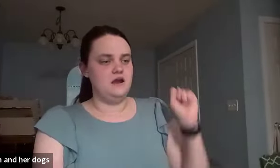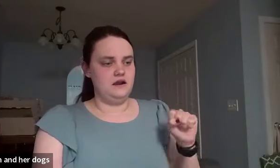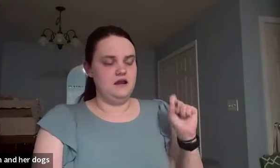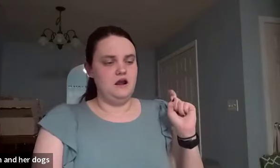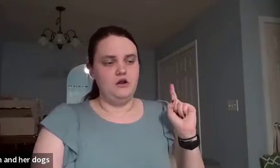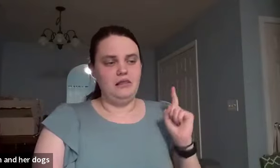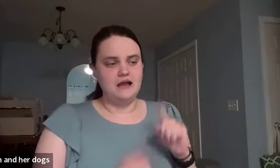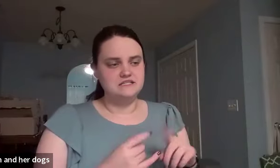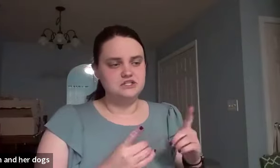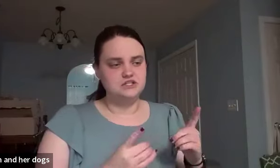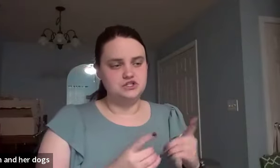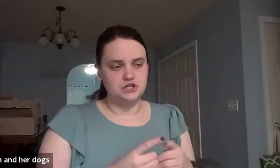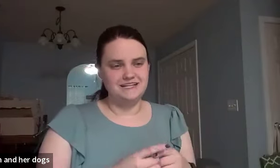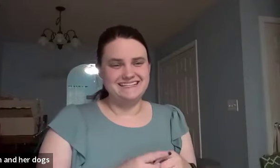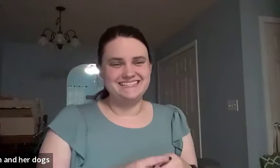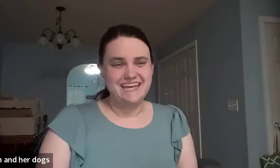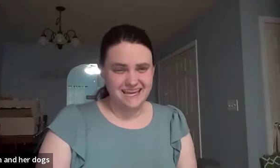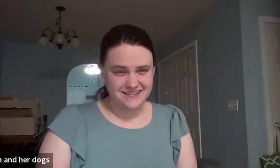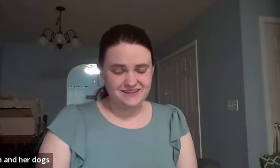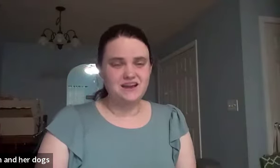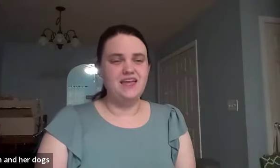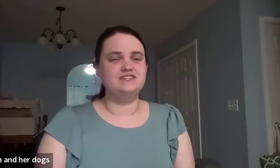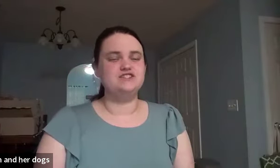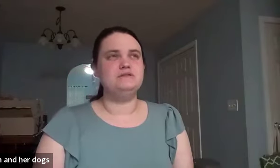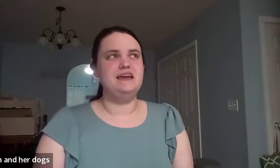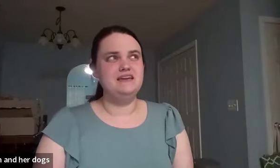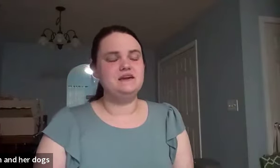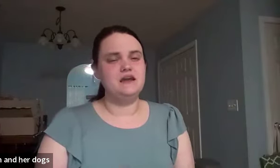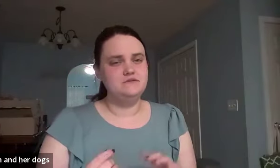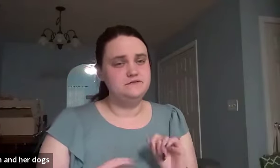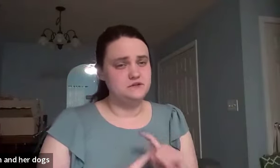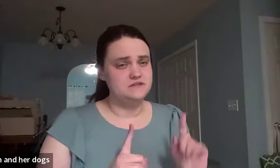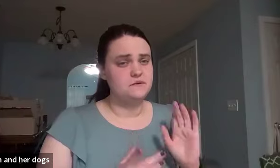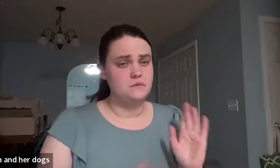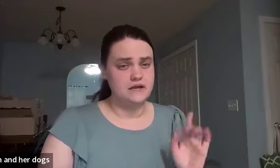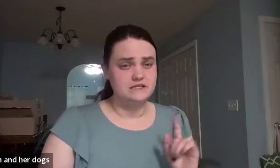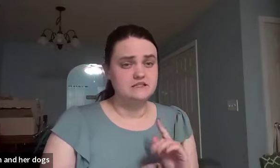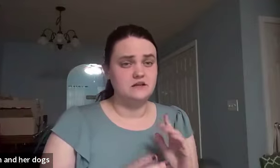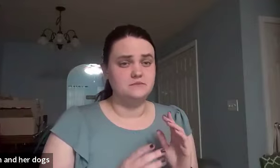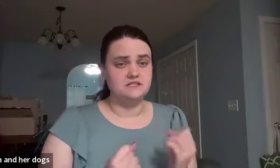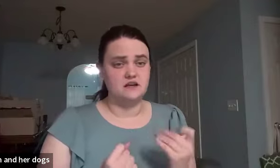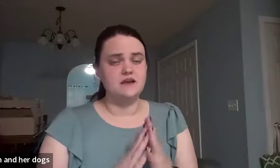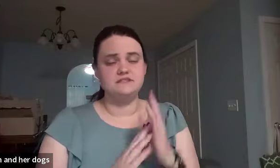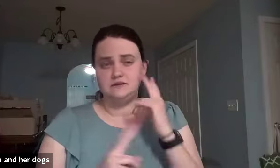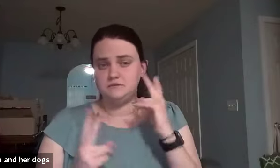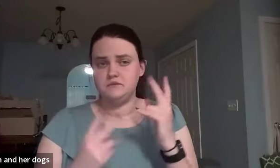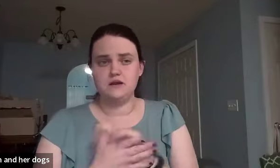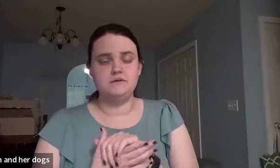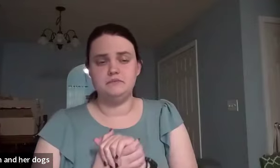All right. Our last dessert is cake. And so cake can have a few different ways to sign it. I've seen them kind of a